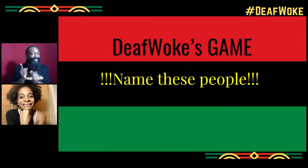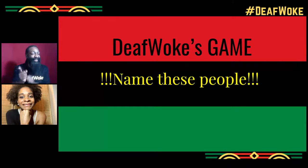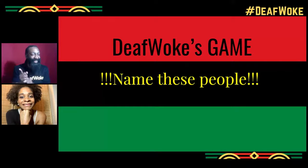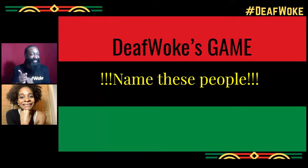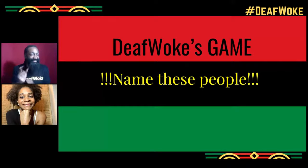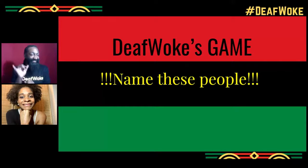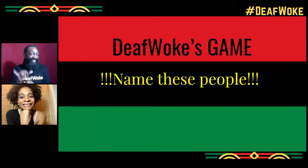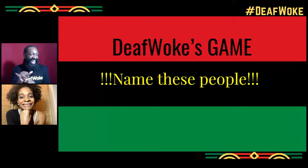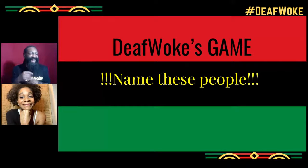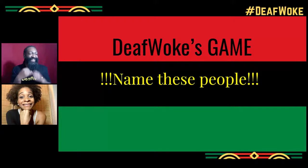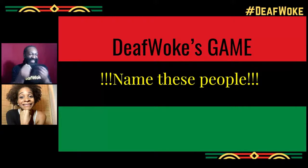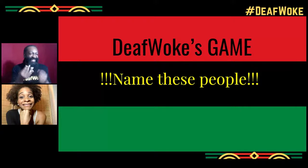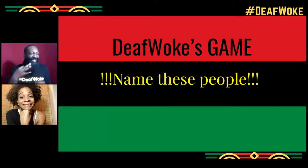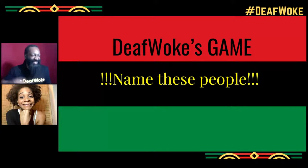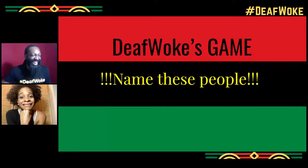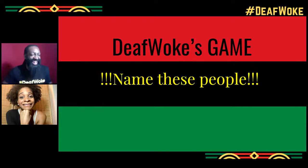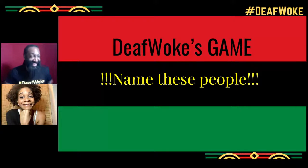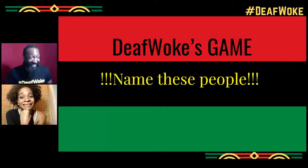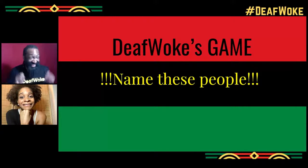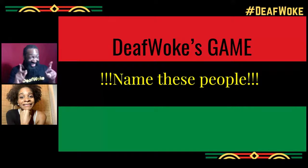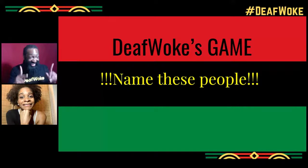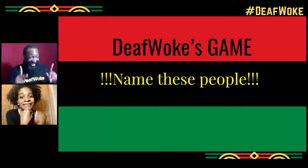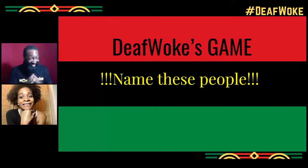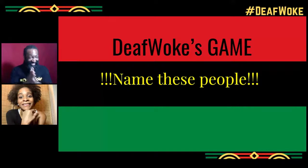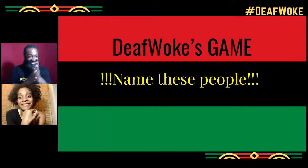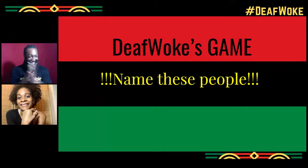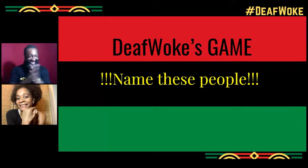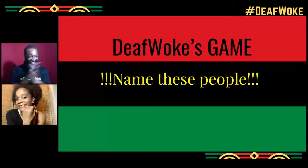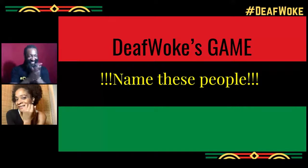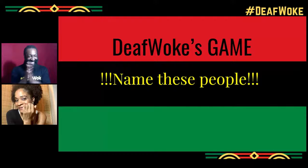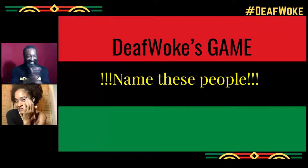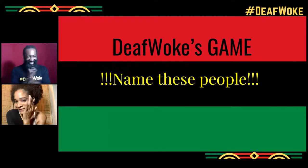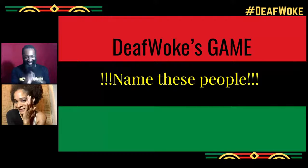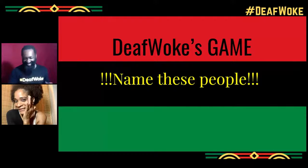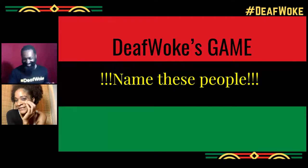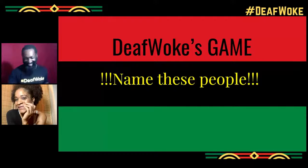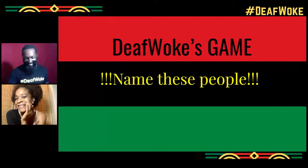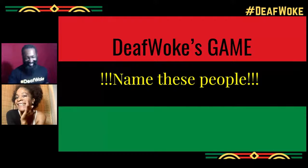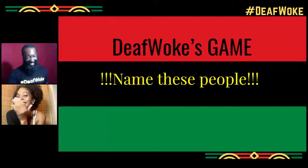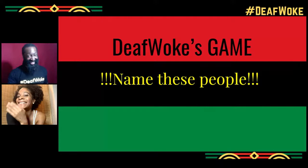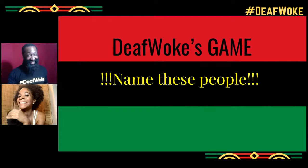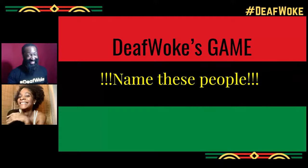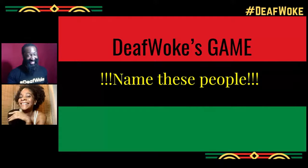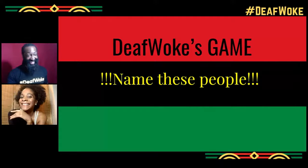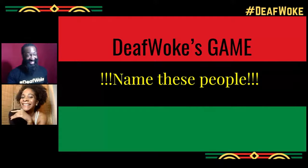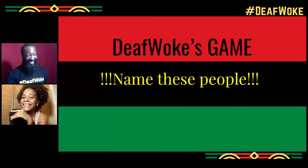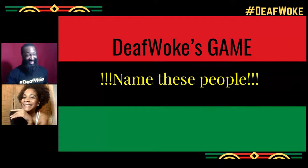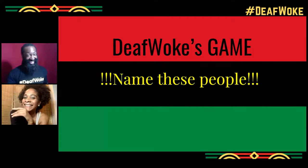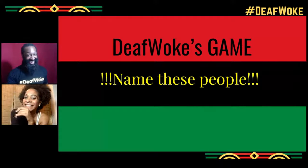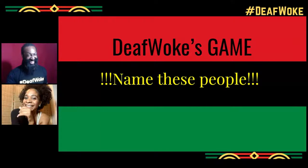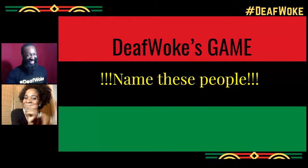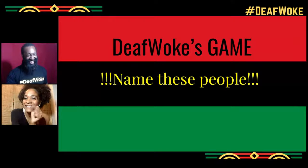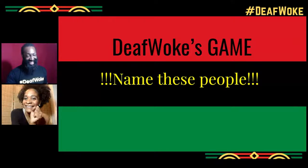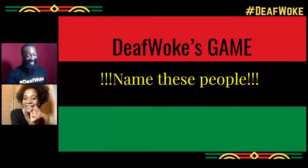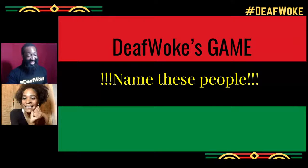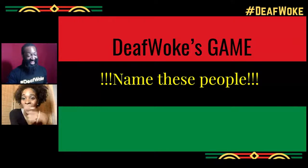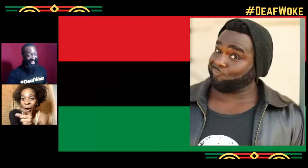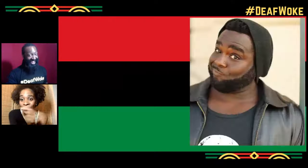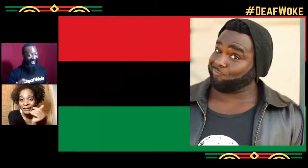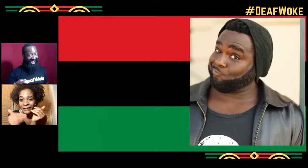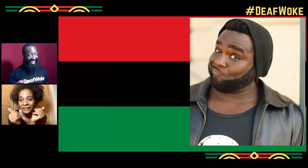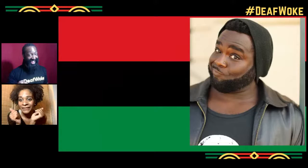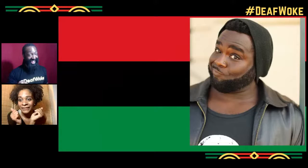Maybe what they do, or, you know, give us something. I'll give you credit if you can give us something if it's not their name.